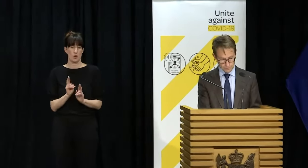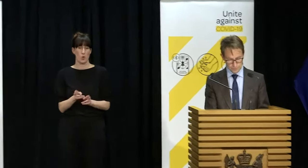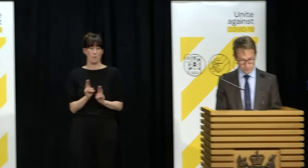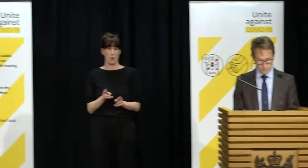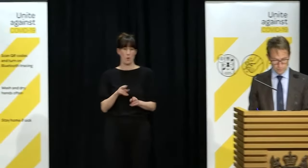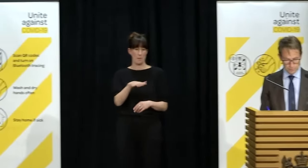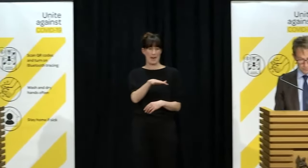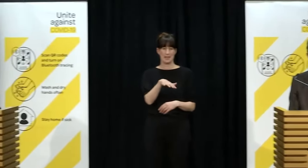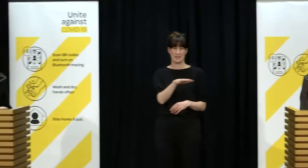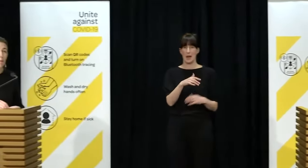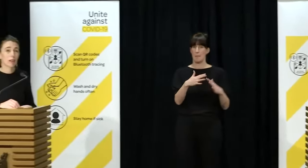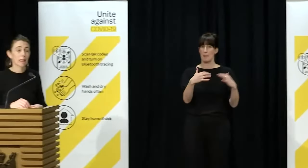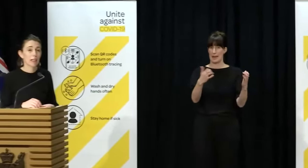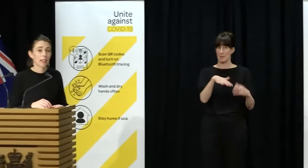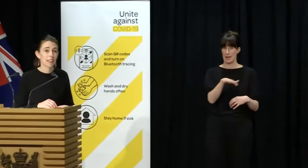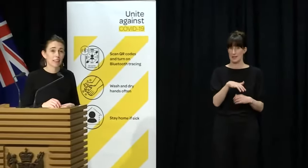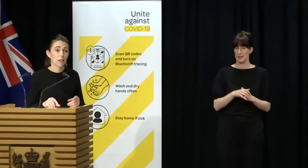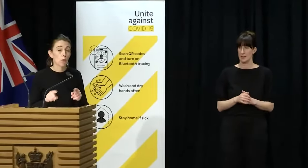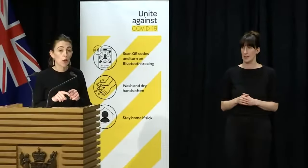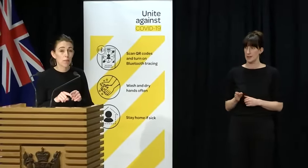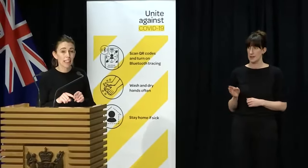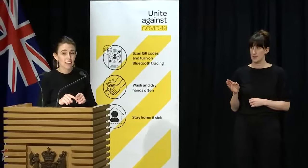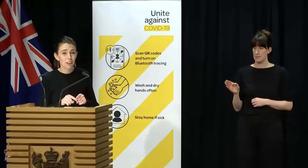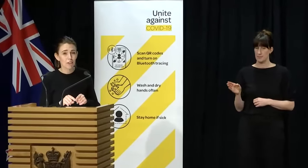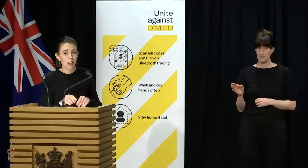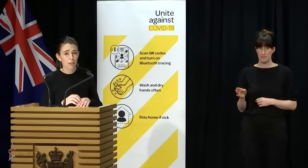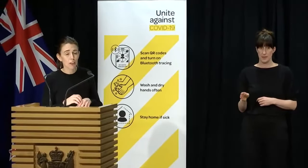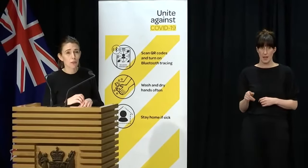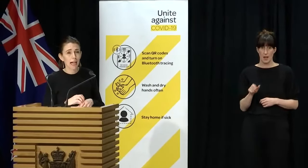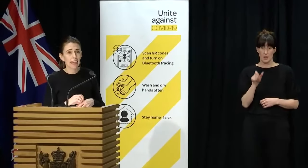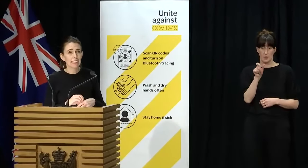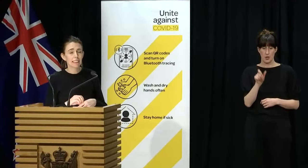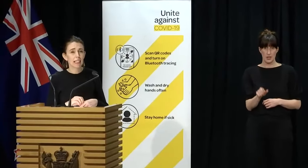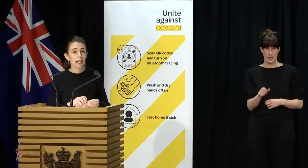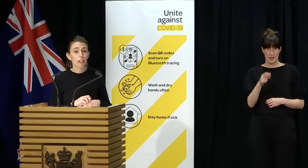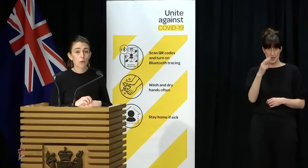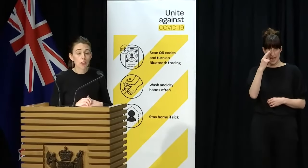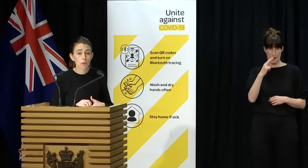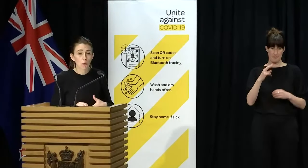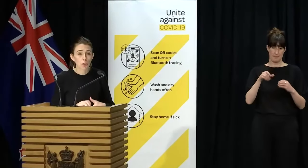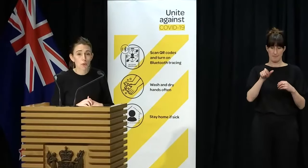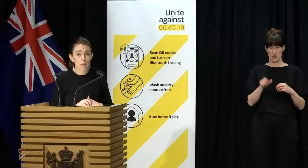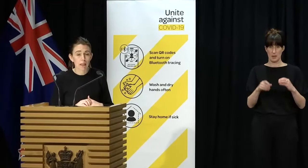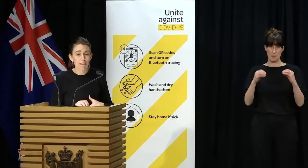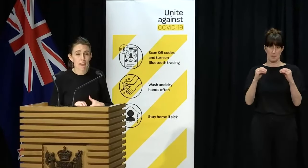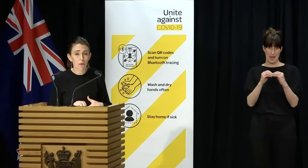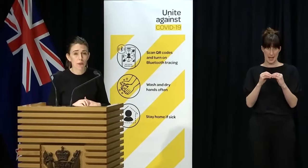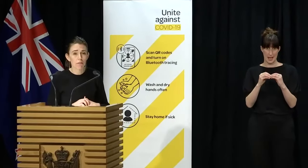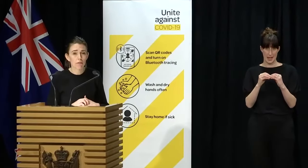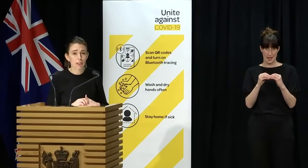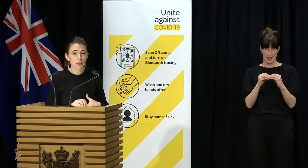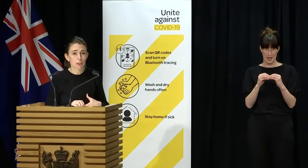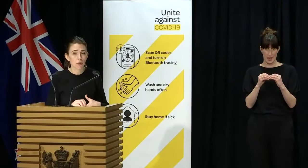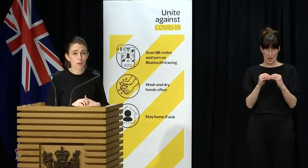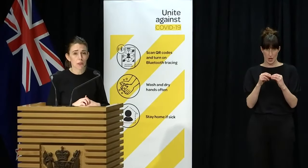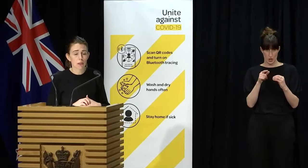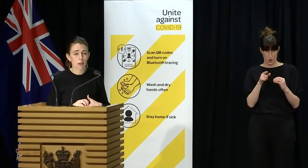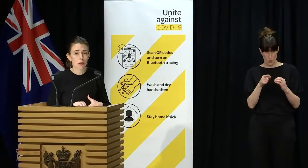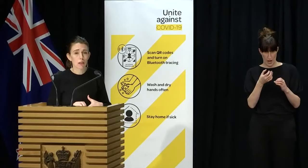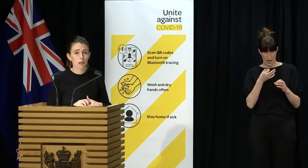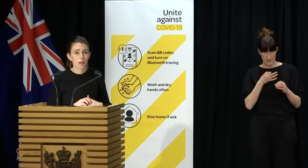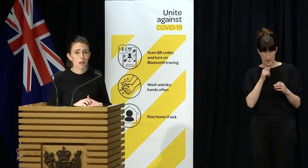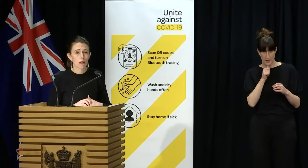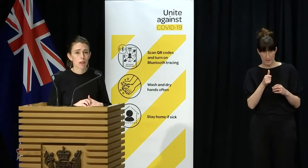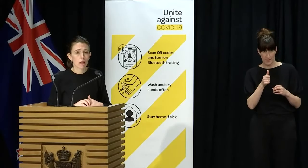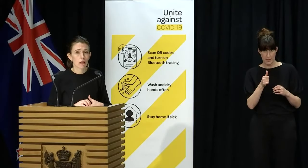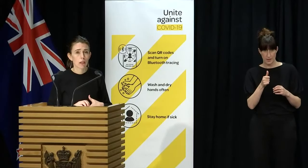if I recall, was the workmate of our original case. And your question was, do we believe they were infectious across the...